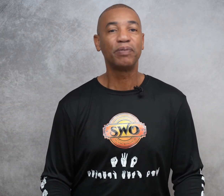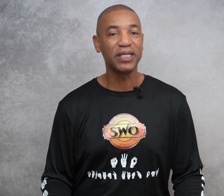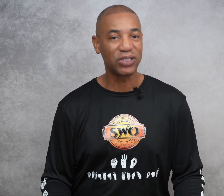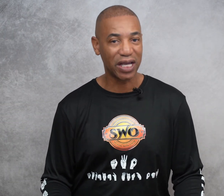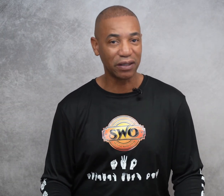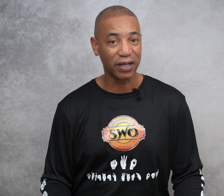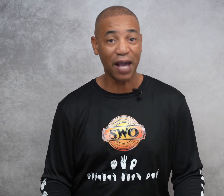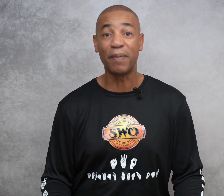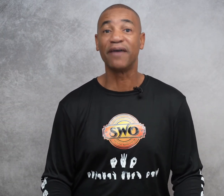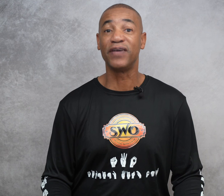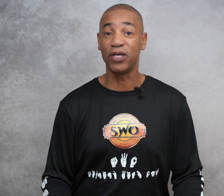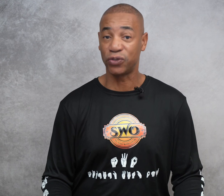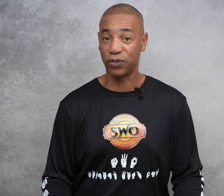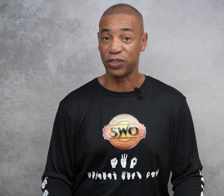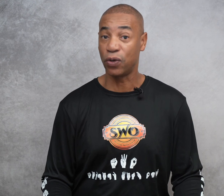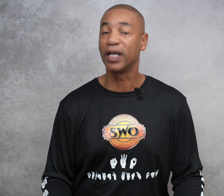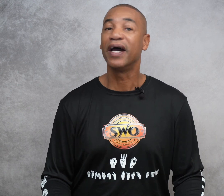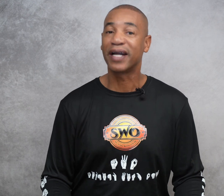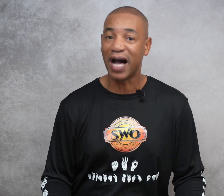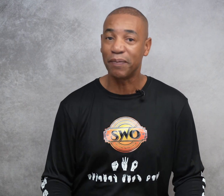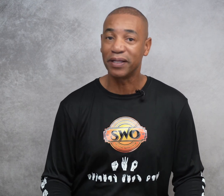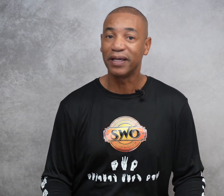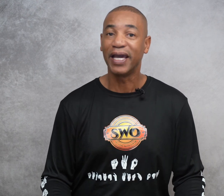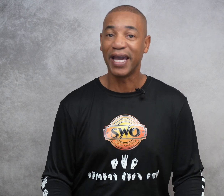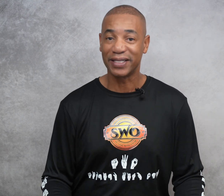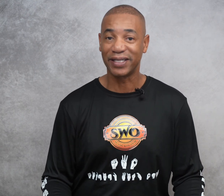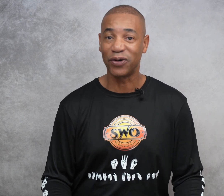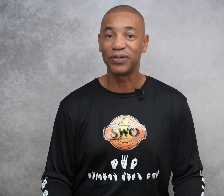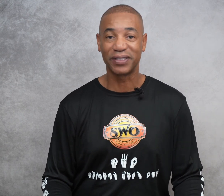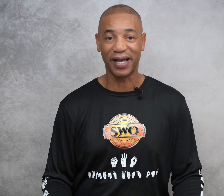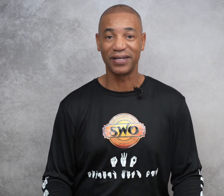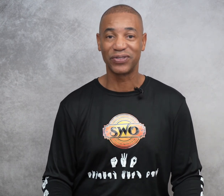please take a look at my video series on common ASL signs.